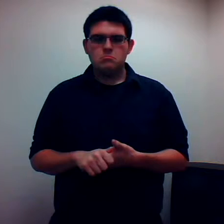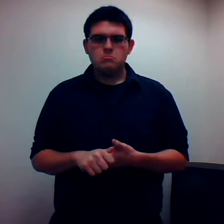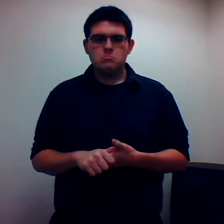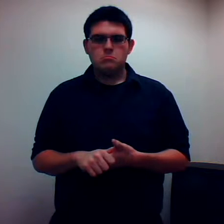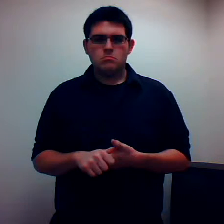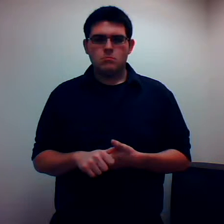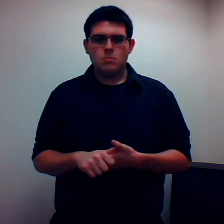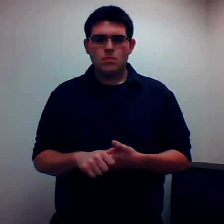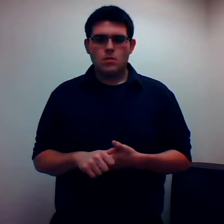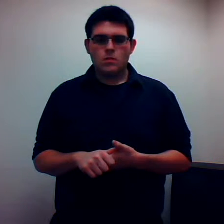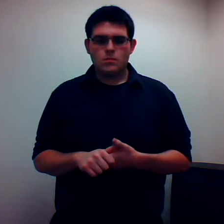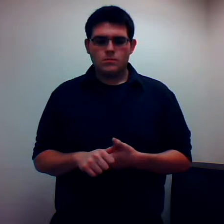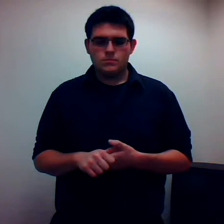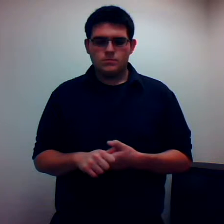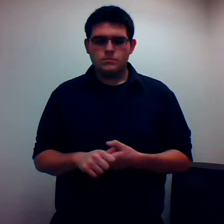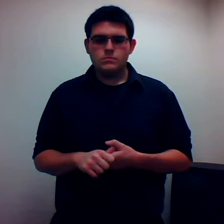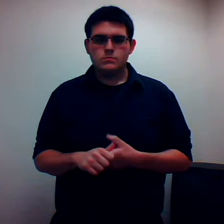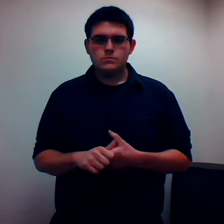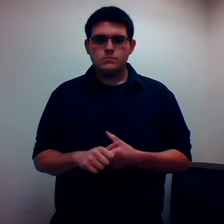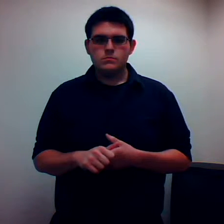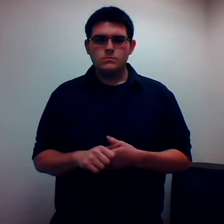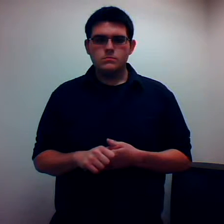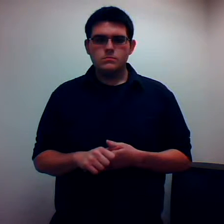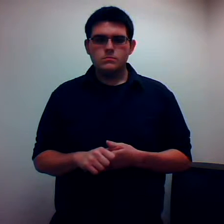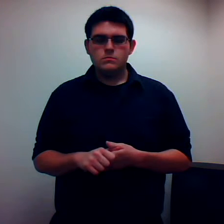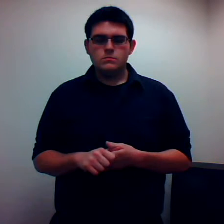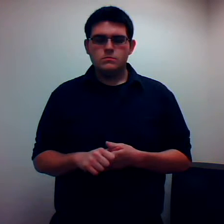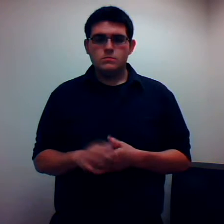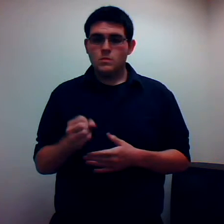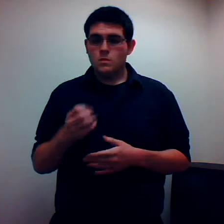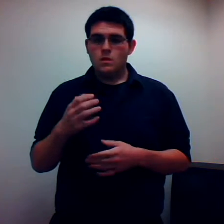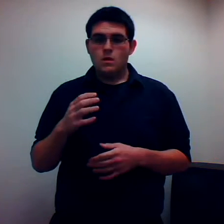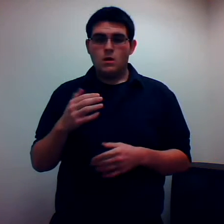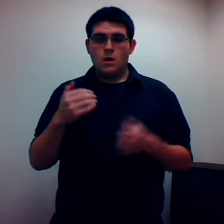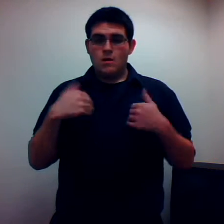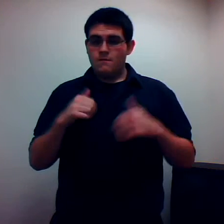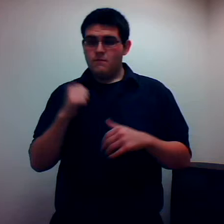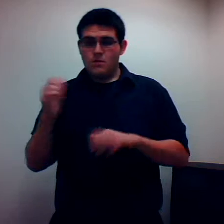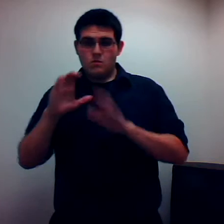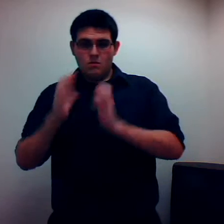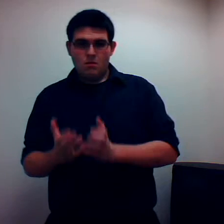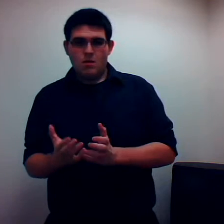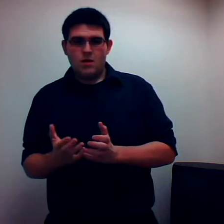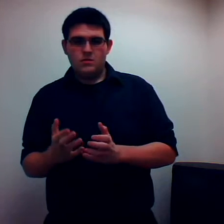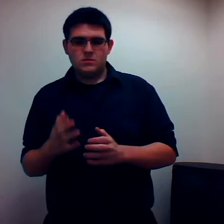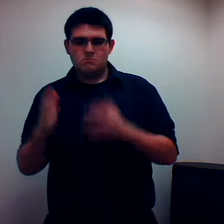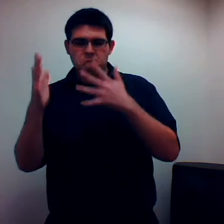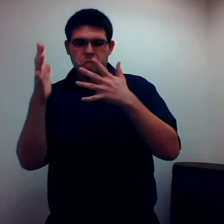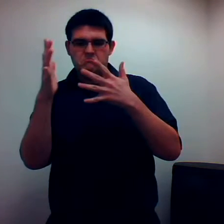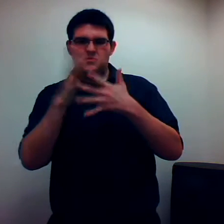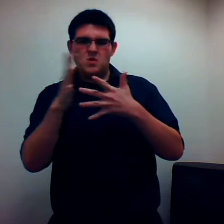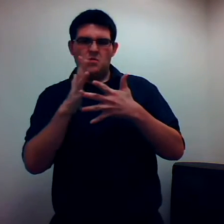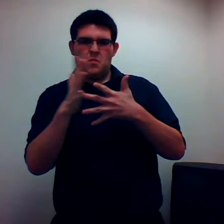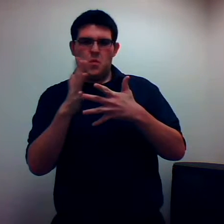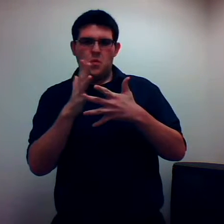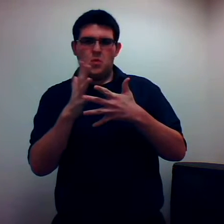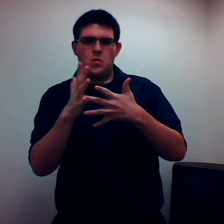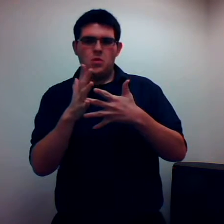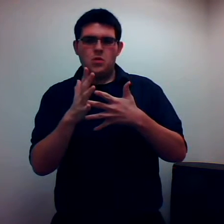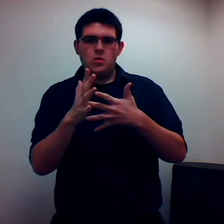students thinking about deciding on a major for their academic career. And I'm teaching a similar class, a